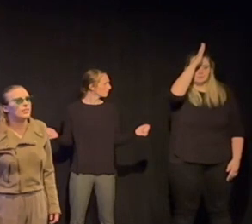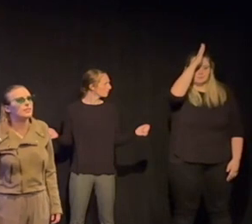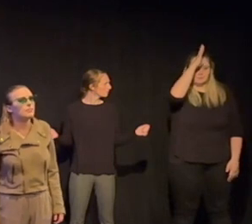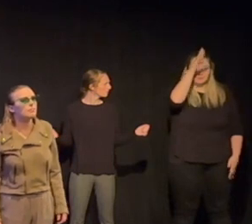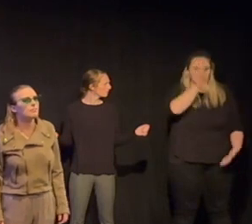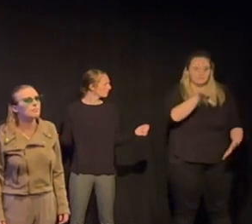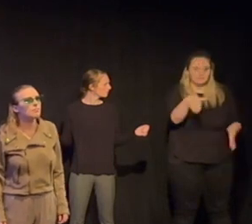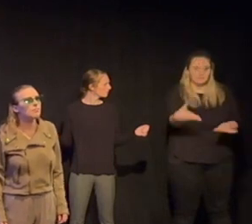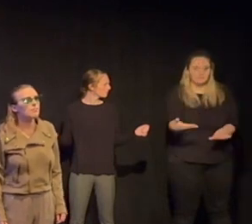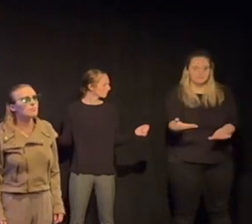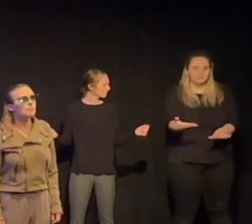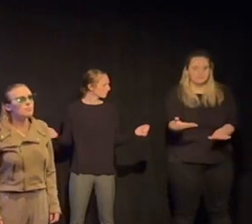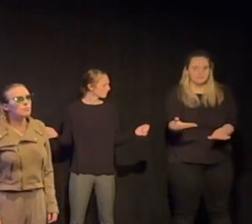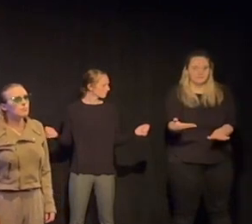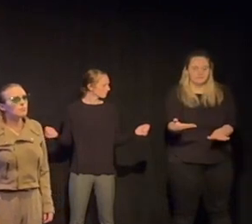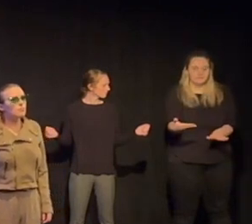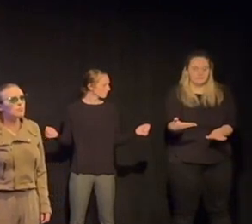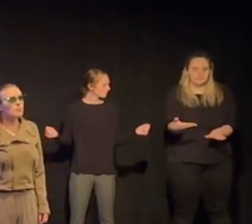died.